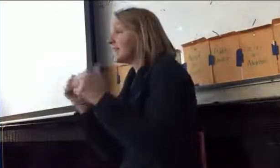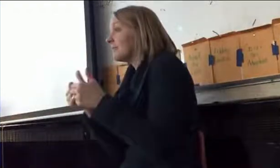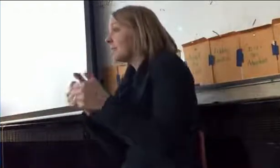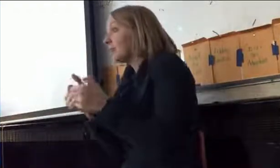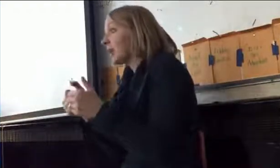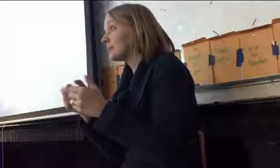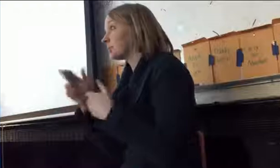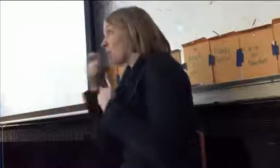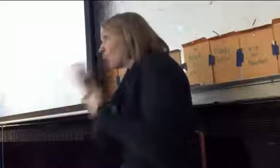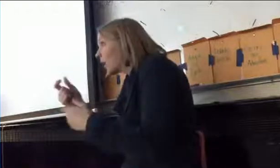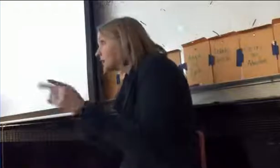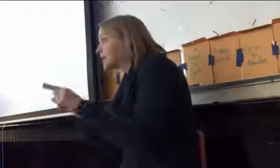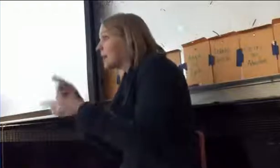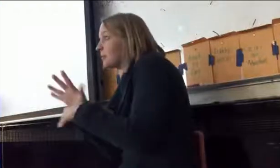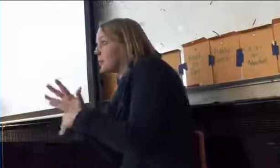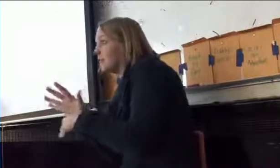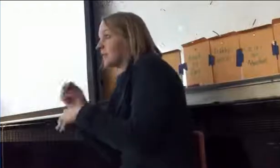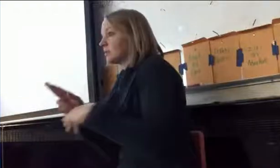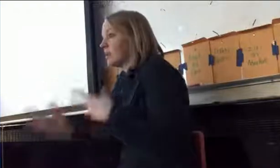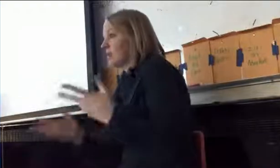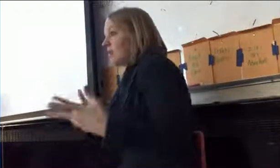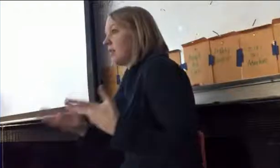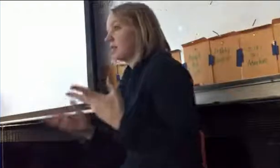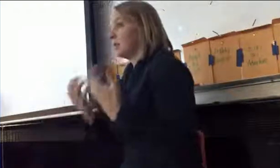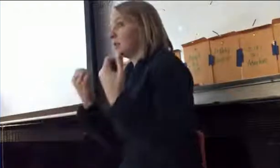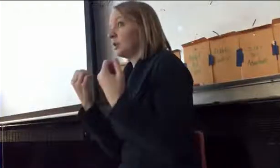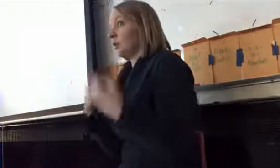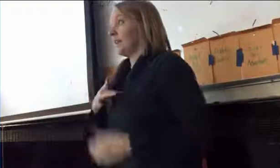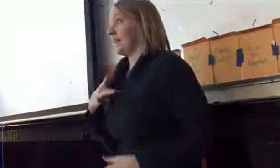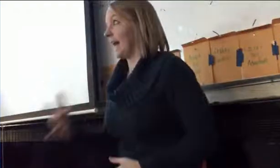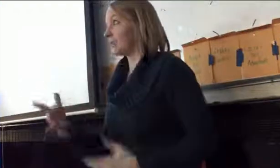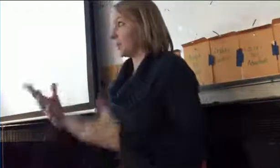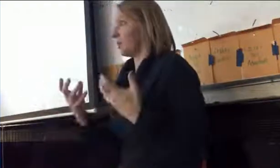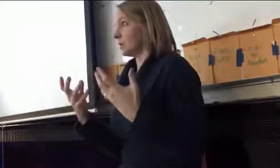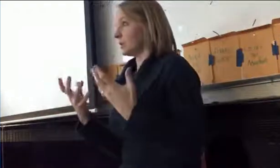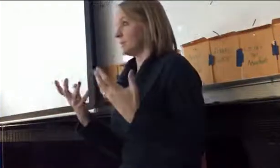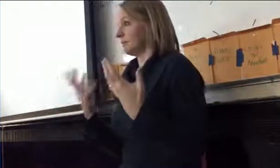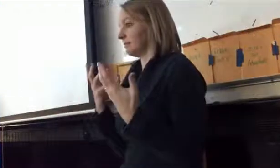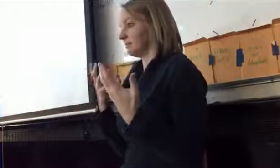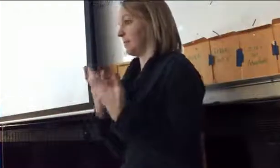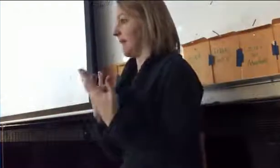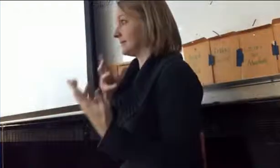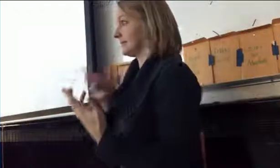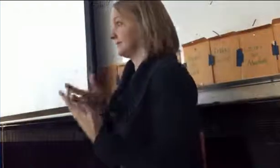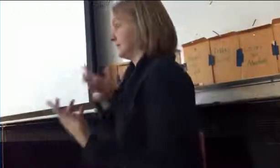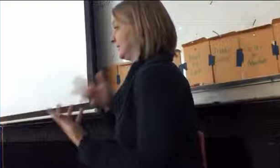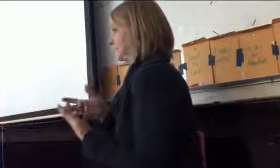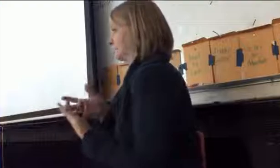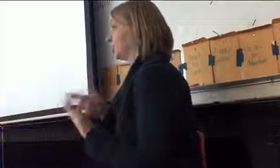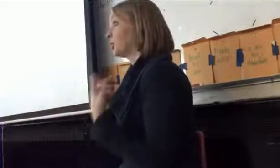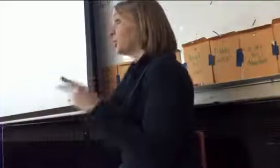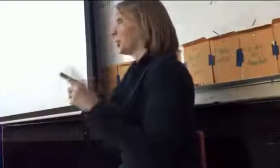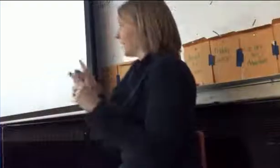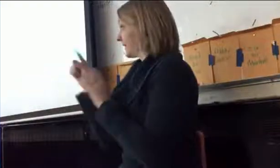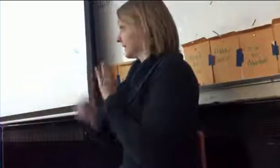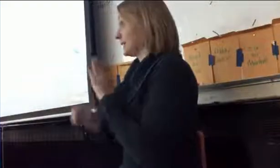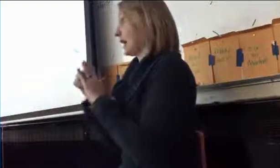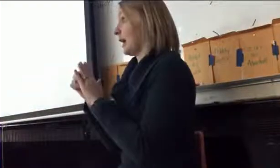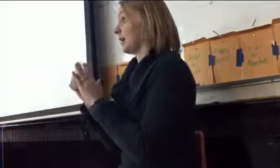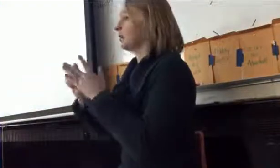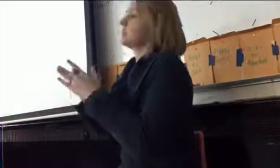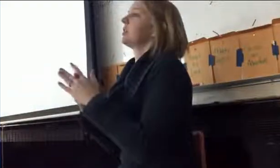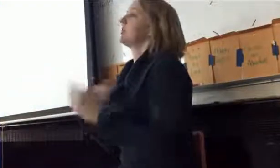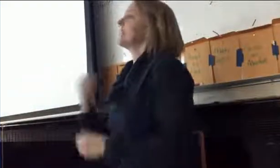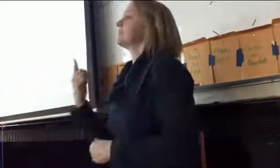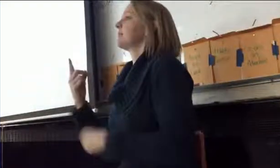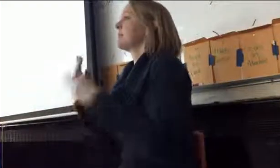games or watch the same movies that everybody else does? We naturally begin to do that. During this time period, we begin to have what's